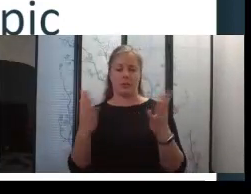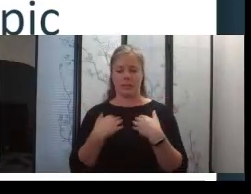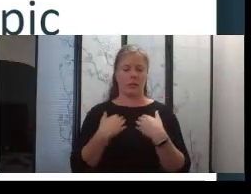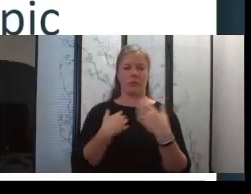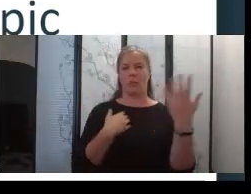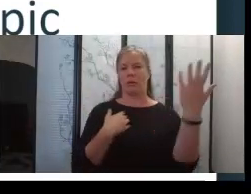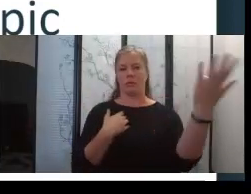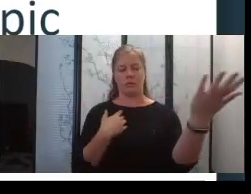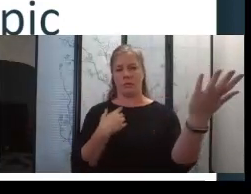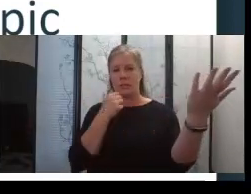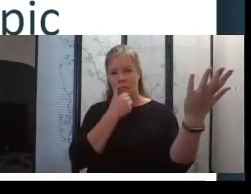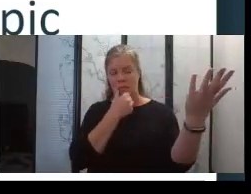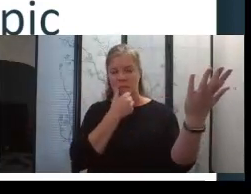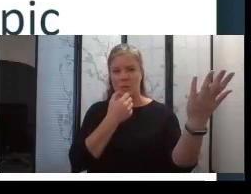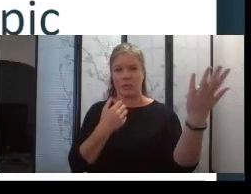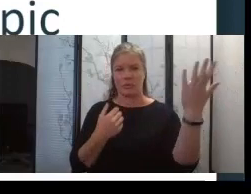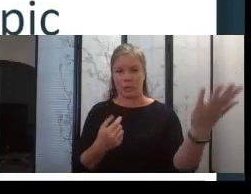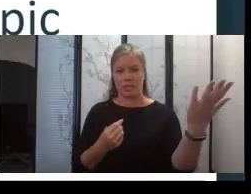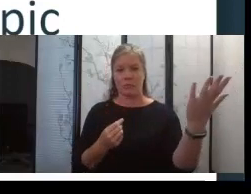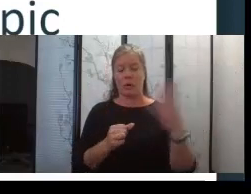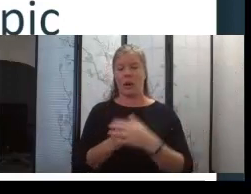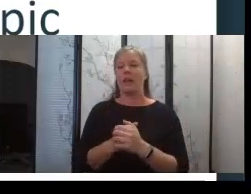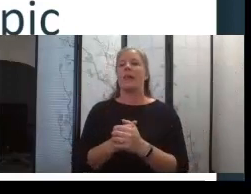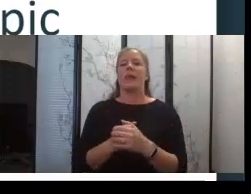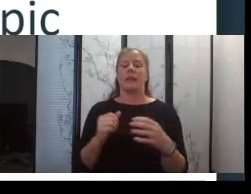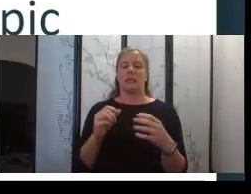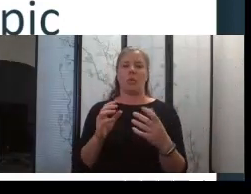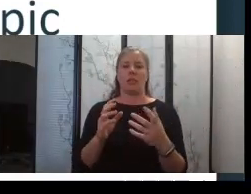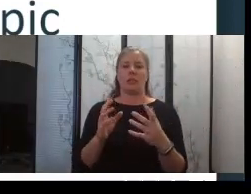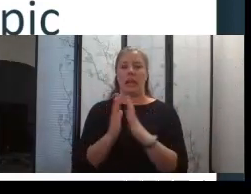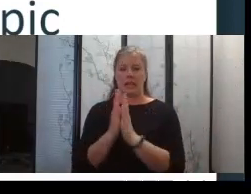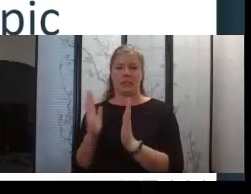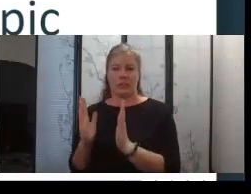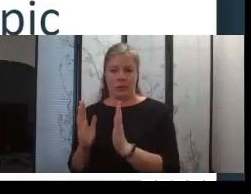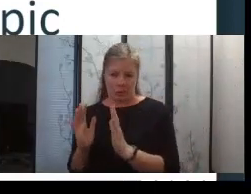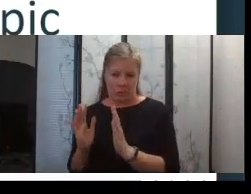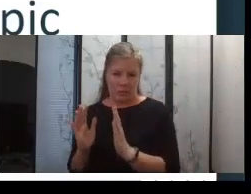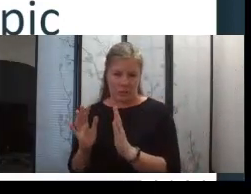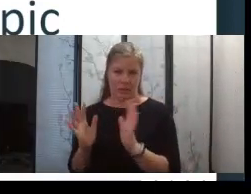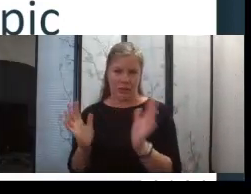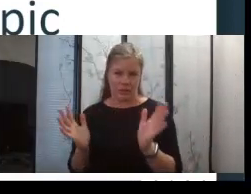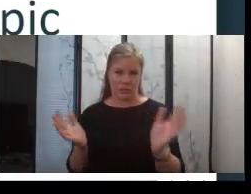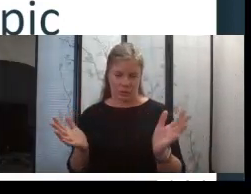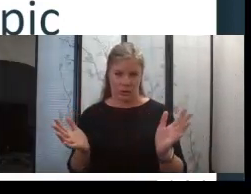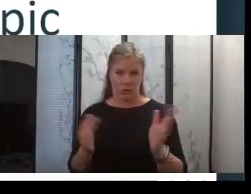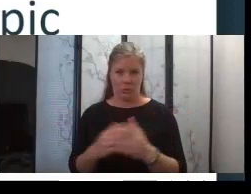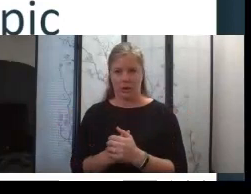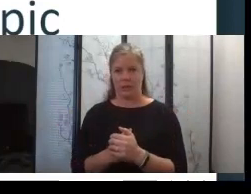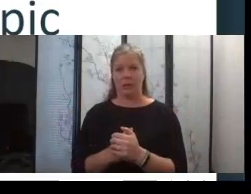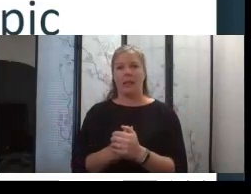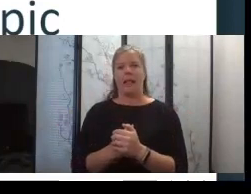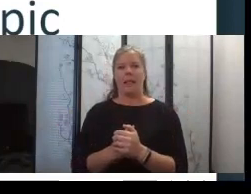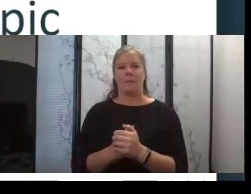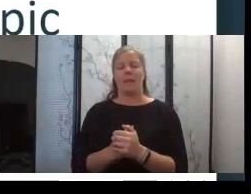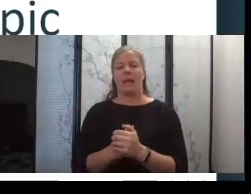the signer, myself, or the deaf person who you're voicing for is going to answer their own question, hence the rhetorical part